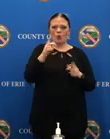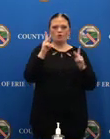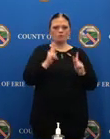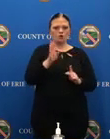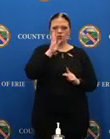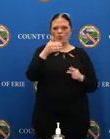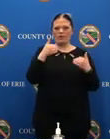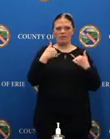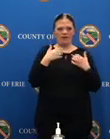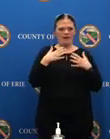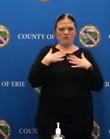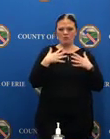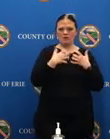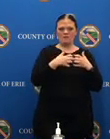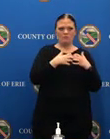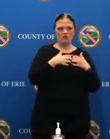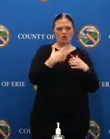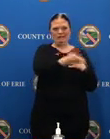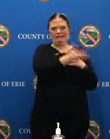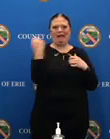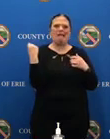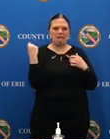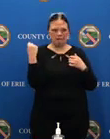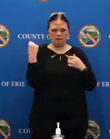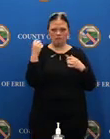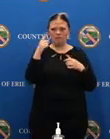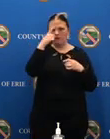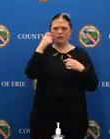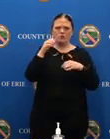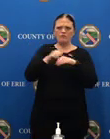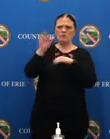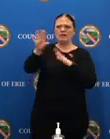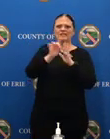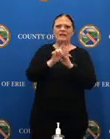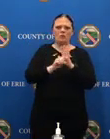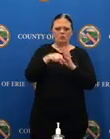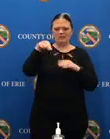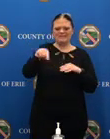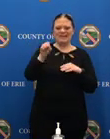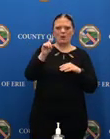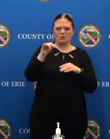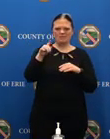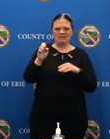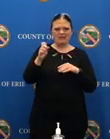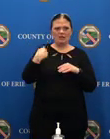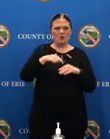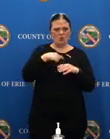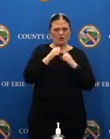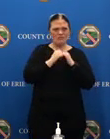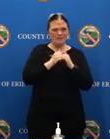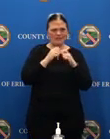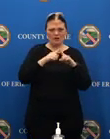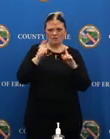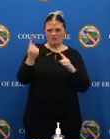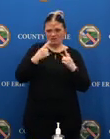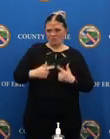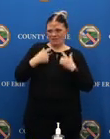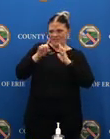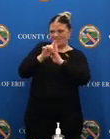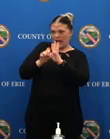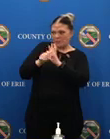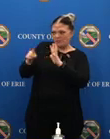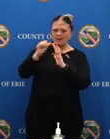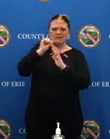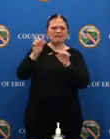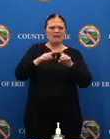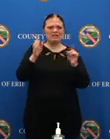a ventilator taken away in Erie County to send downstate. We are all in this together, but someone's life downstate is no different than the life